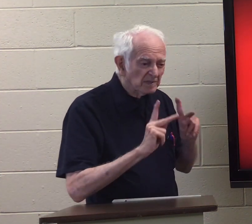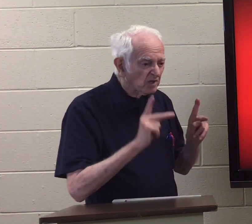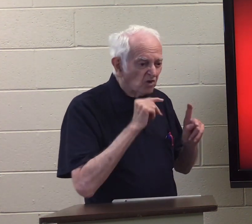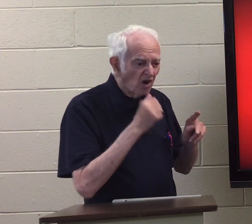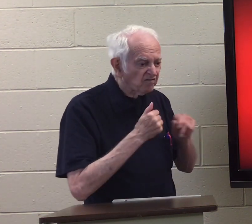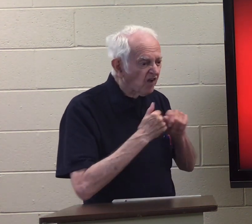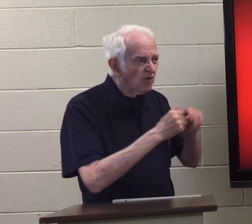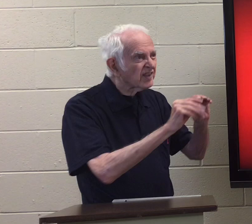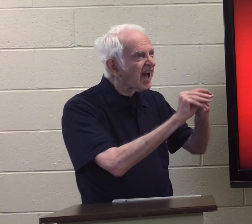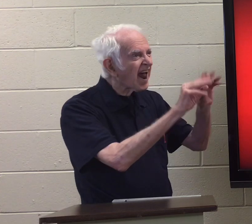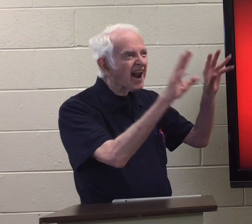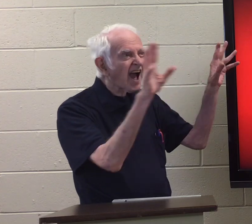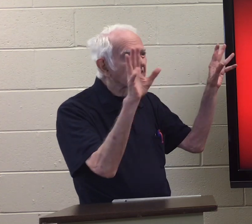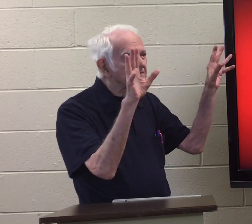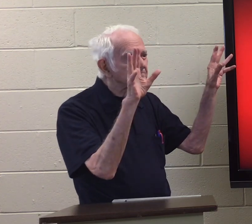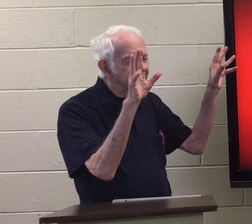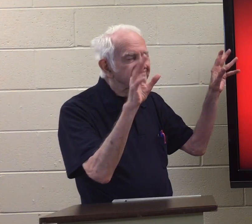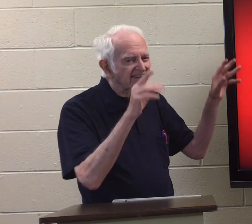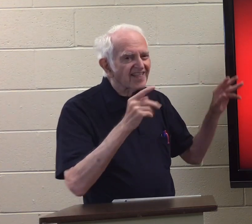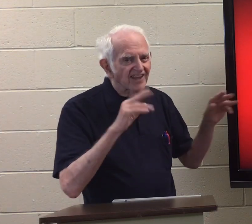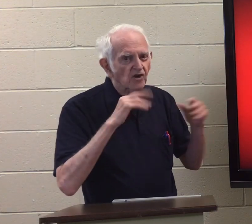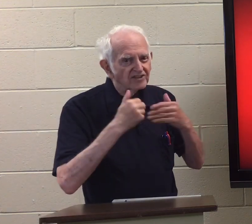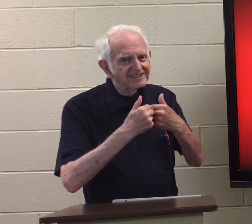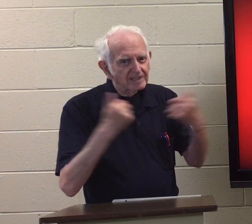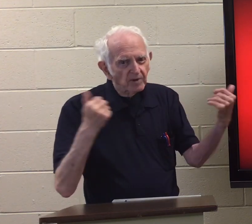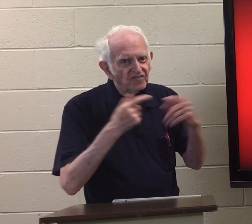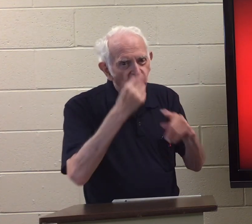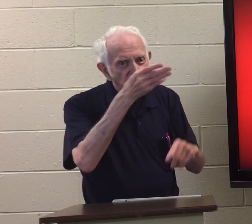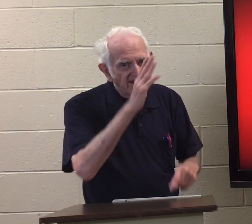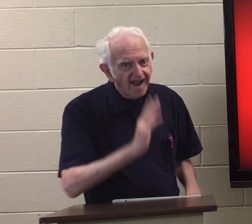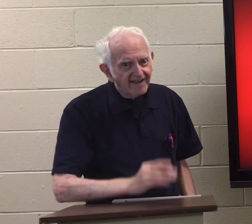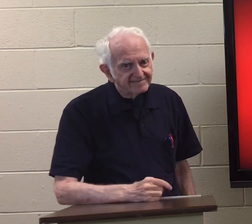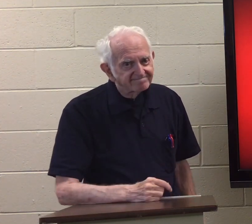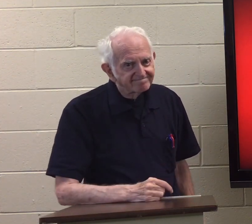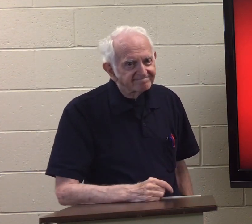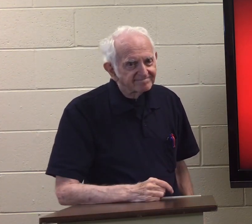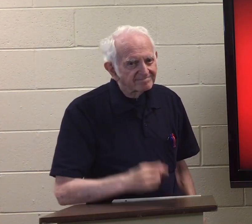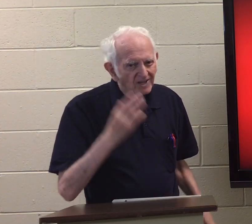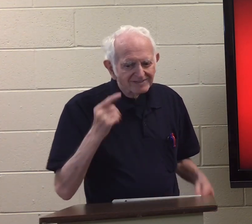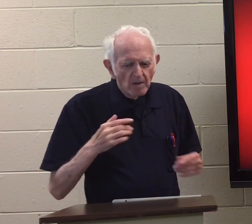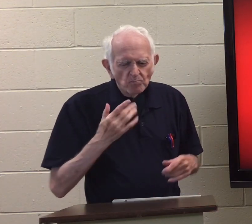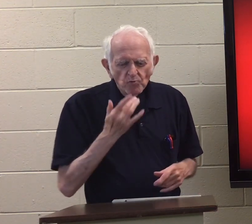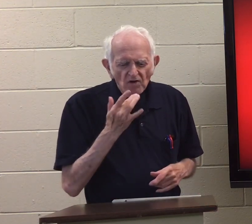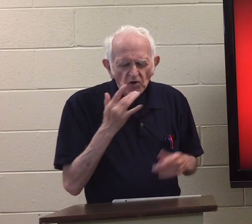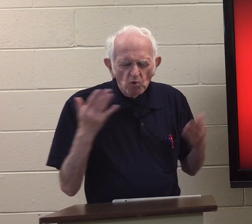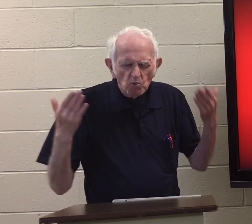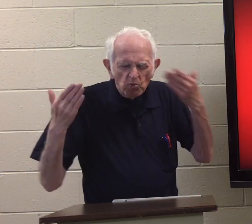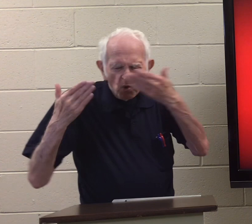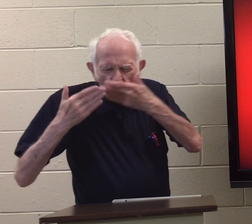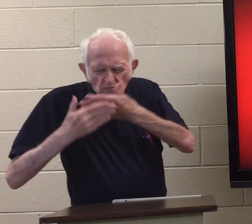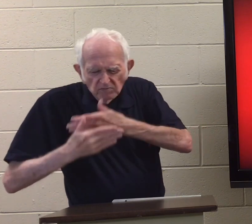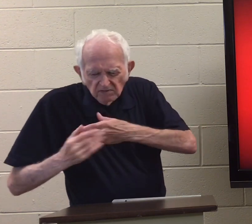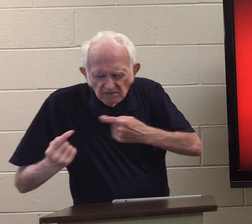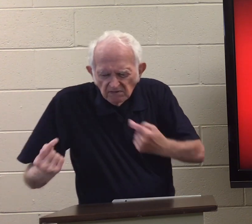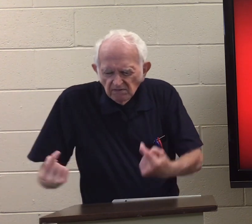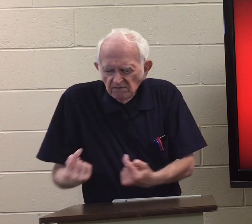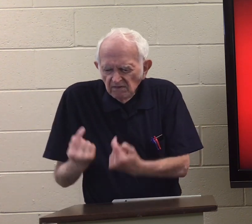When people don't follow the light, they are separated from God because they prefer the darkness